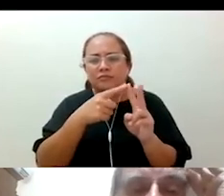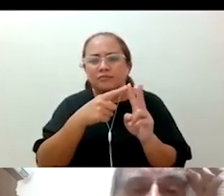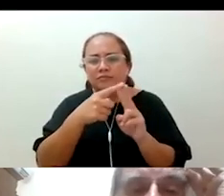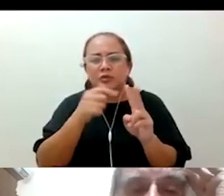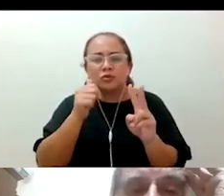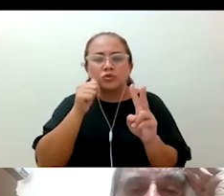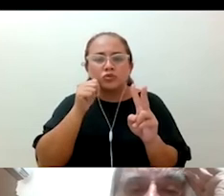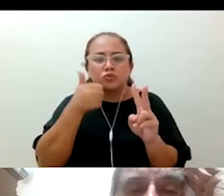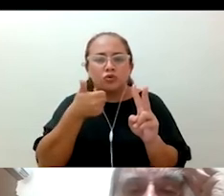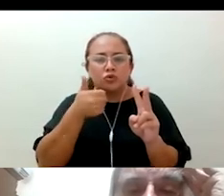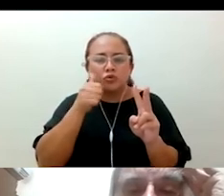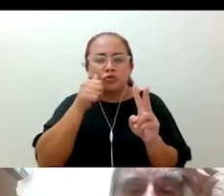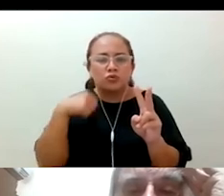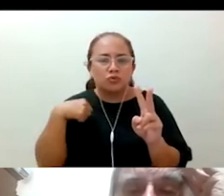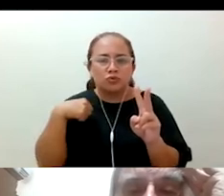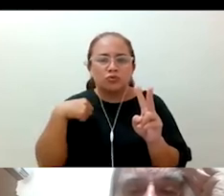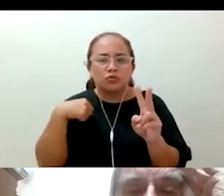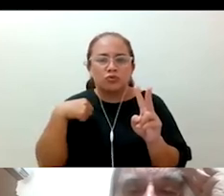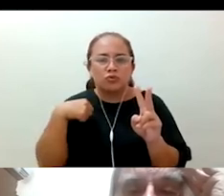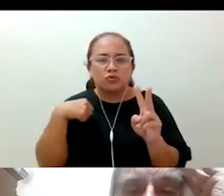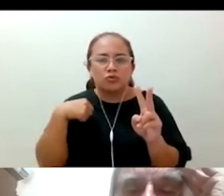Tomorrow or yesterday?